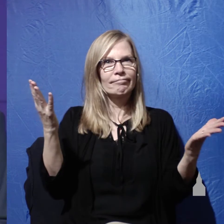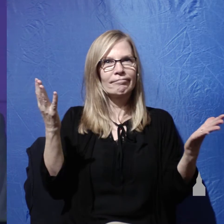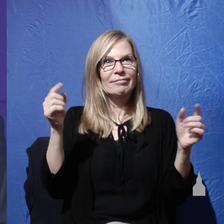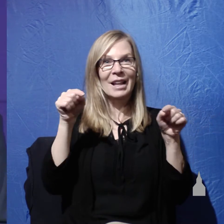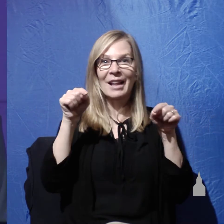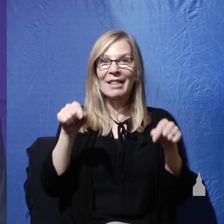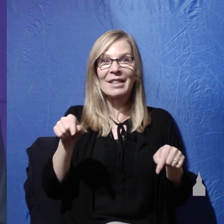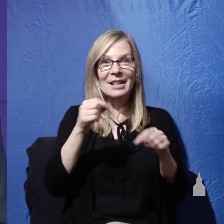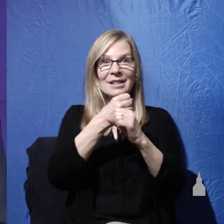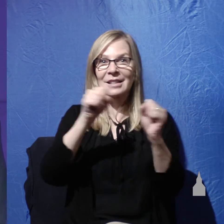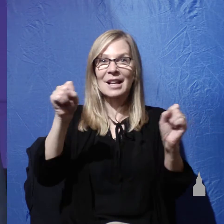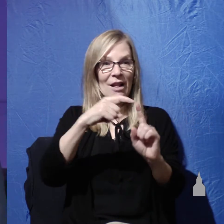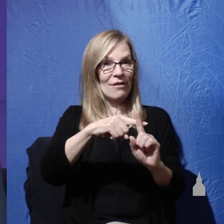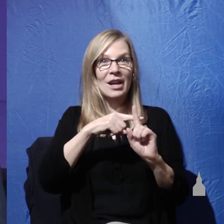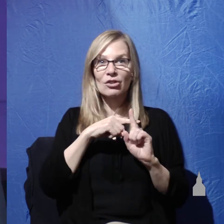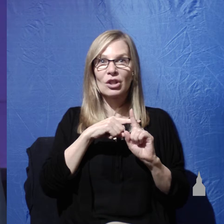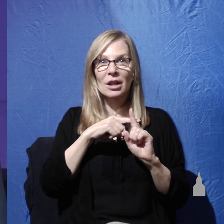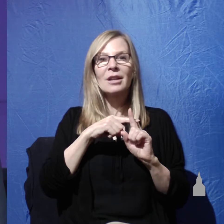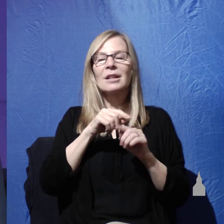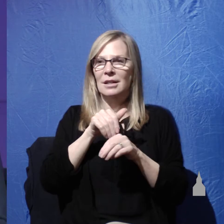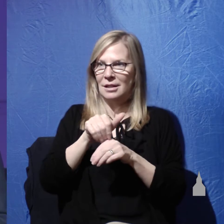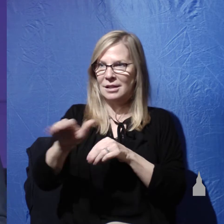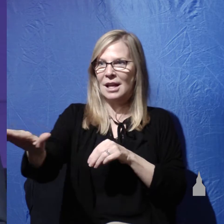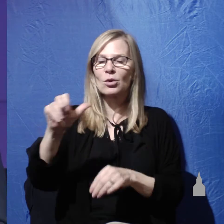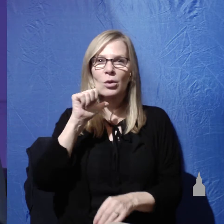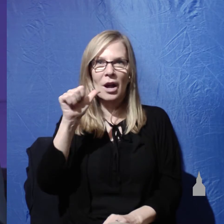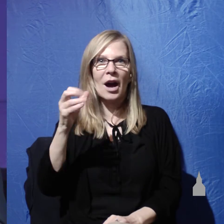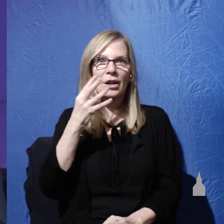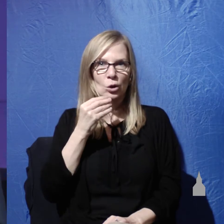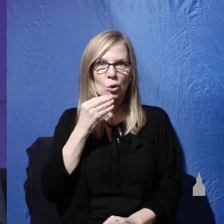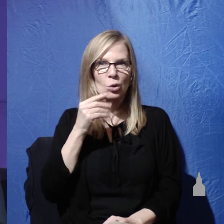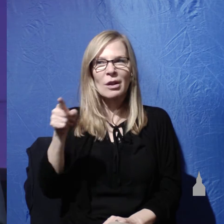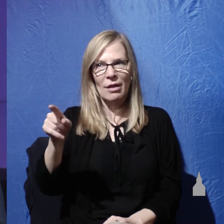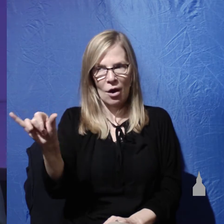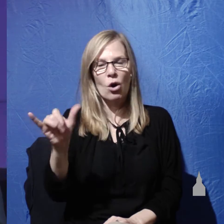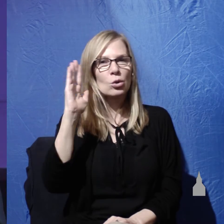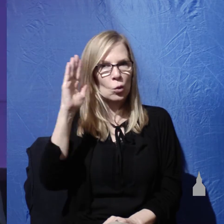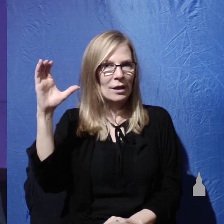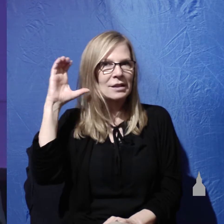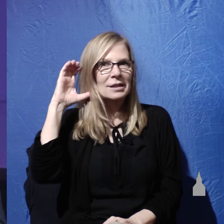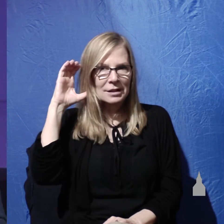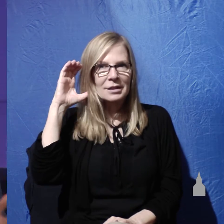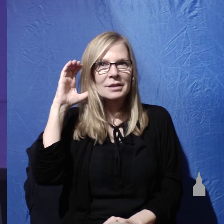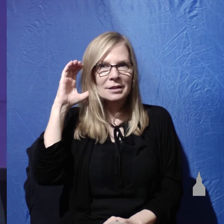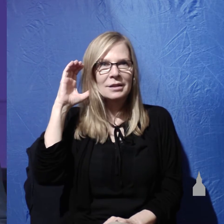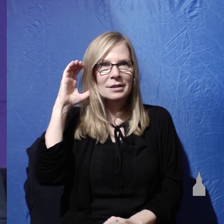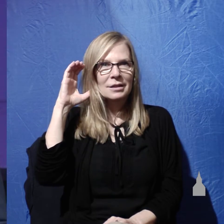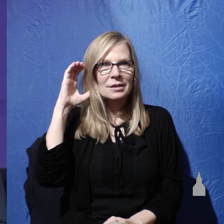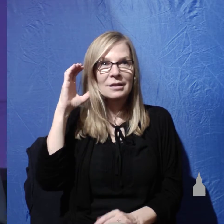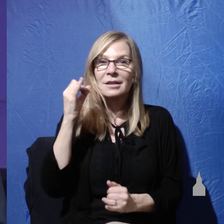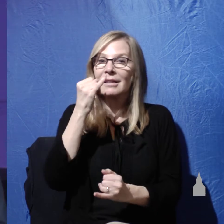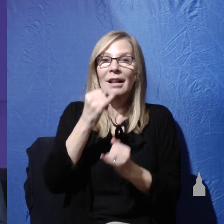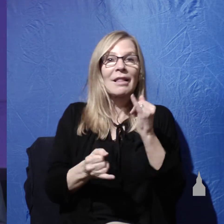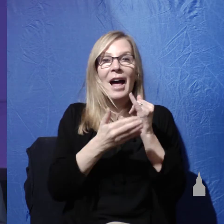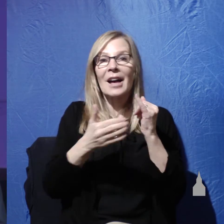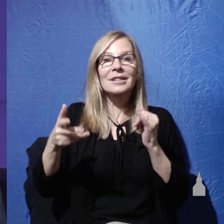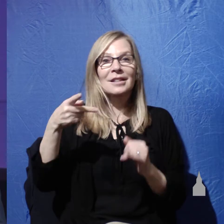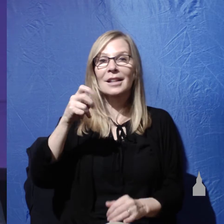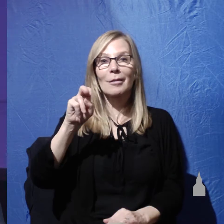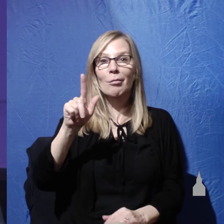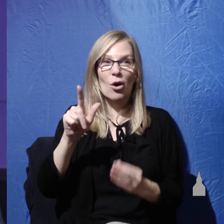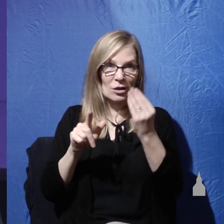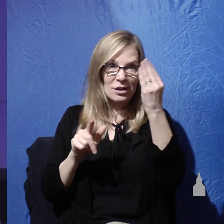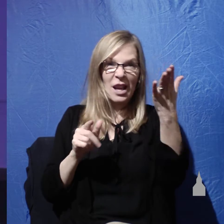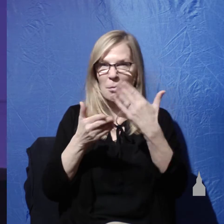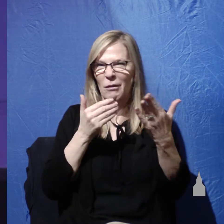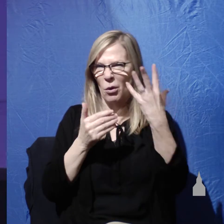this salvation of God has been sent to the Gentiles. They also will listen. The last thing Paul said to these Jewish people